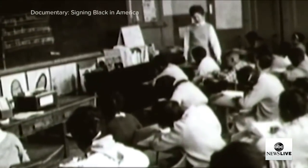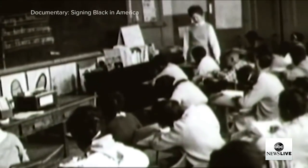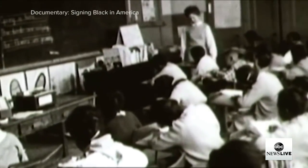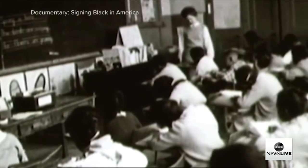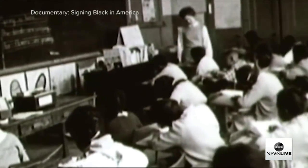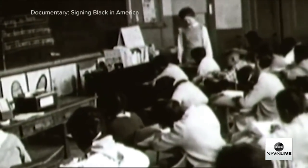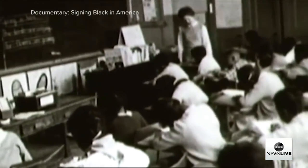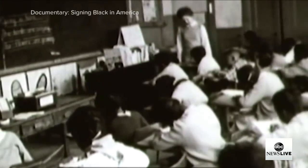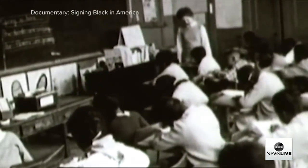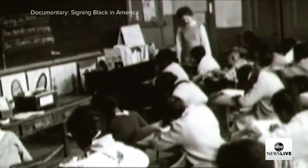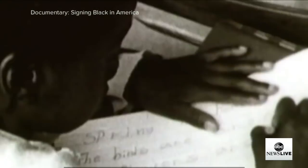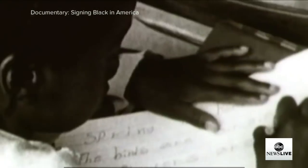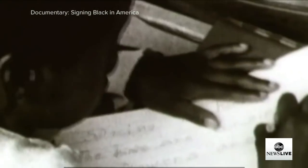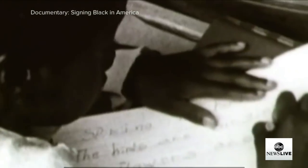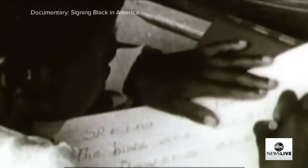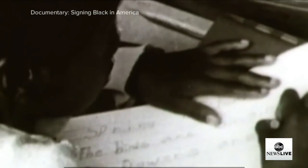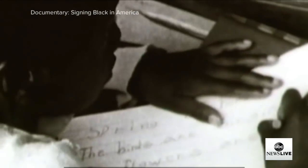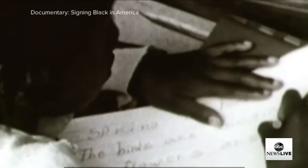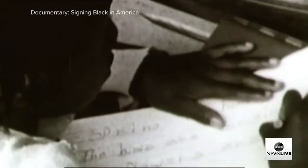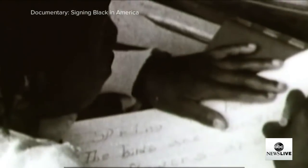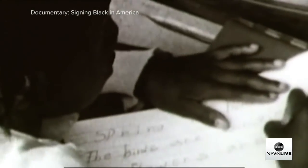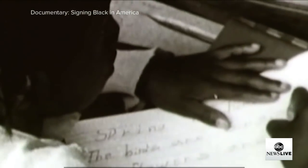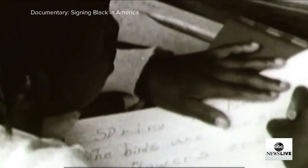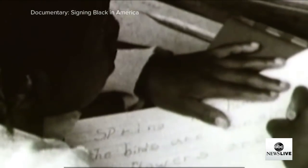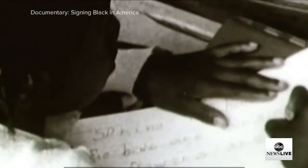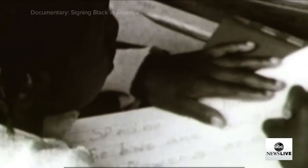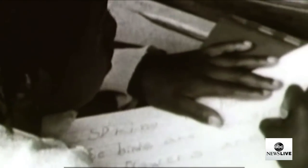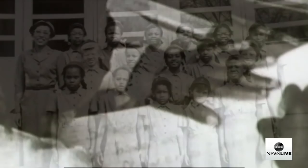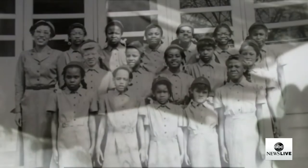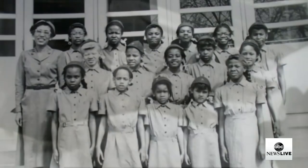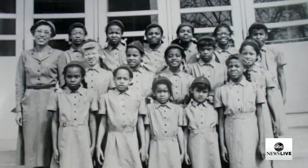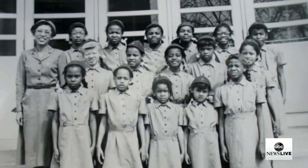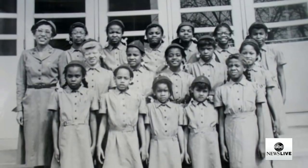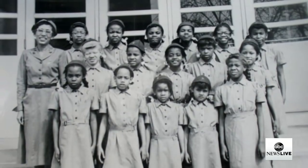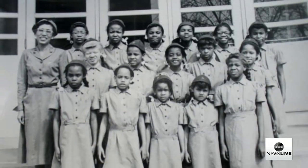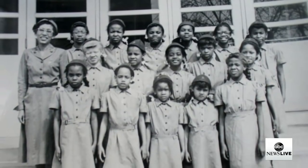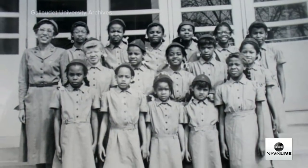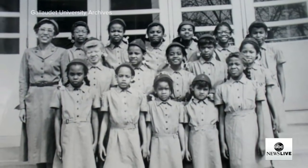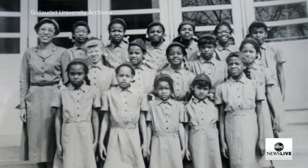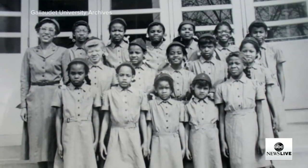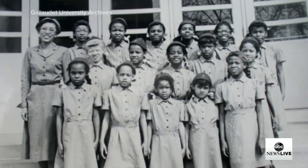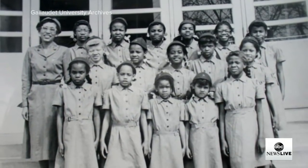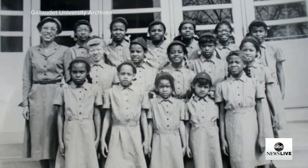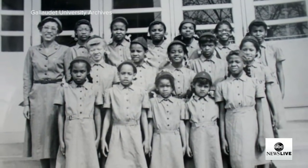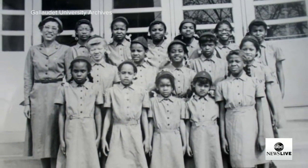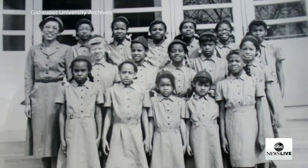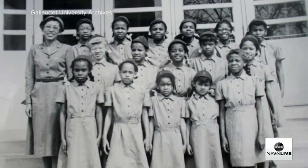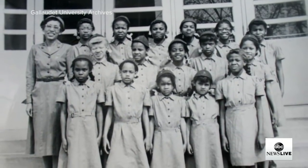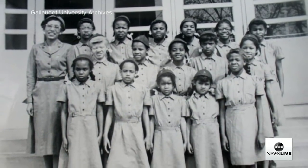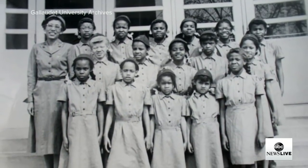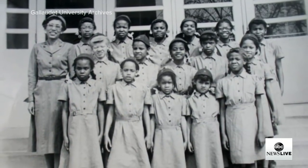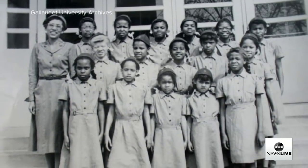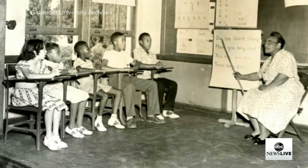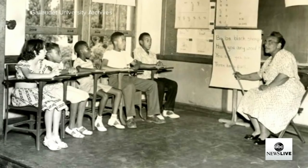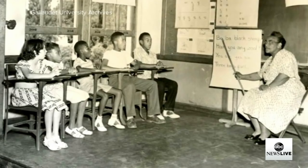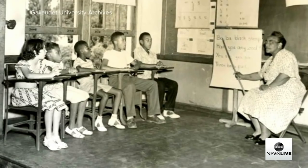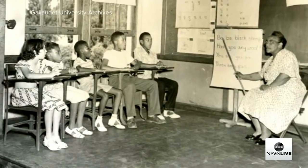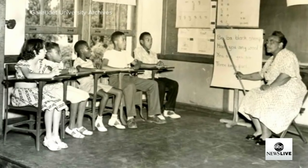sharing classrooms, but not a common language. Black American Sign Language was different from American Sign Language.